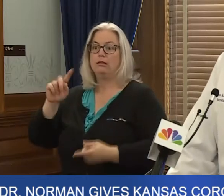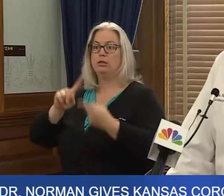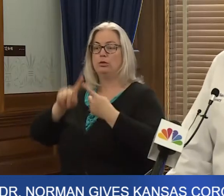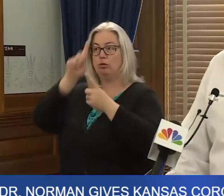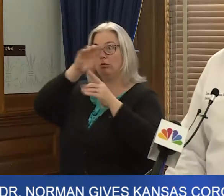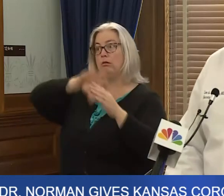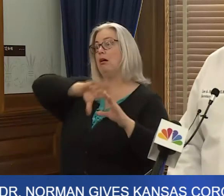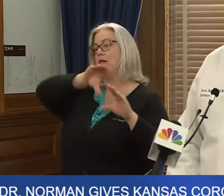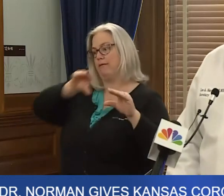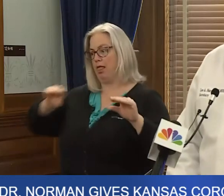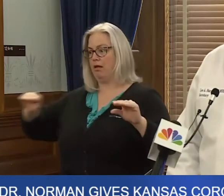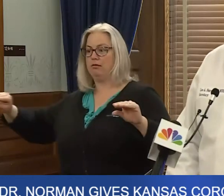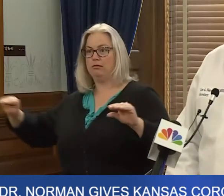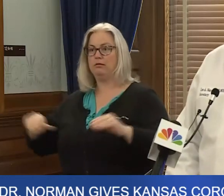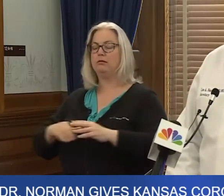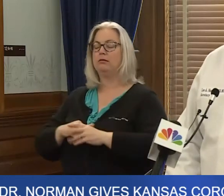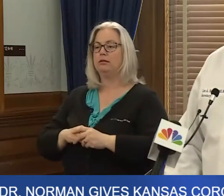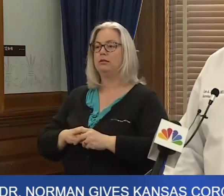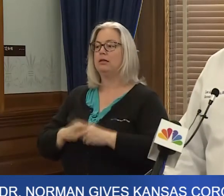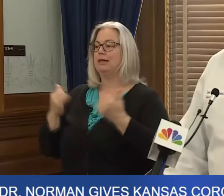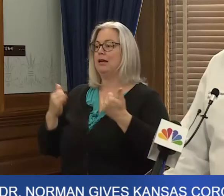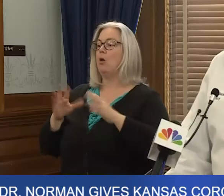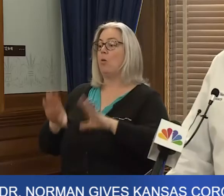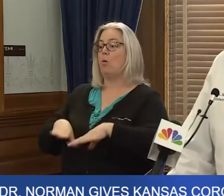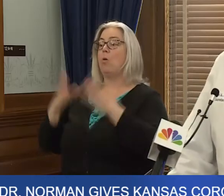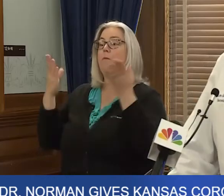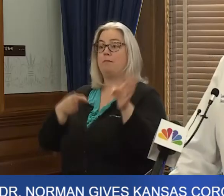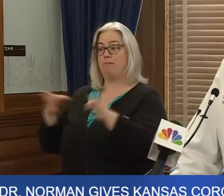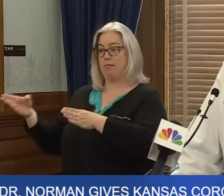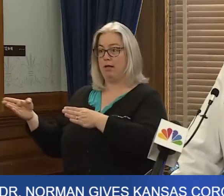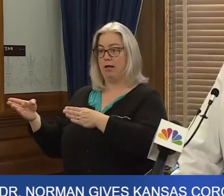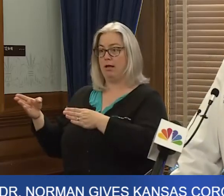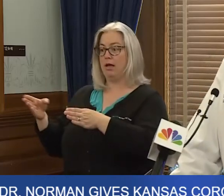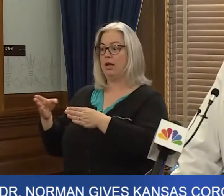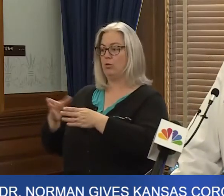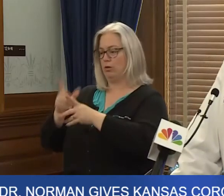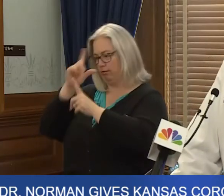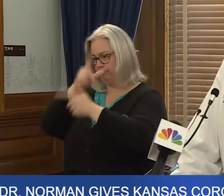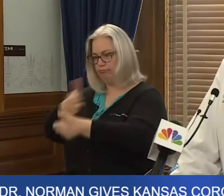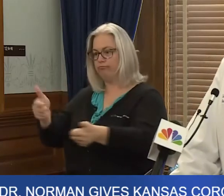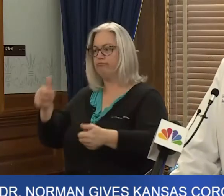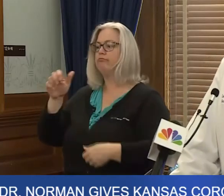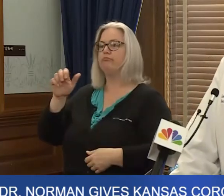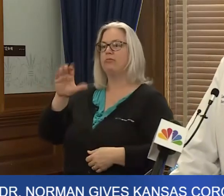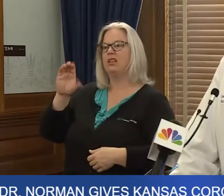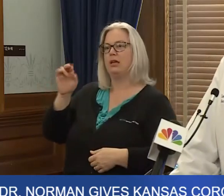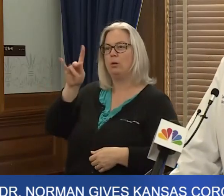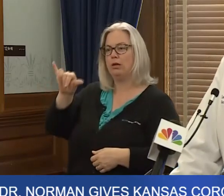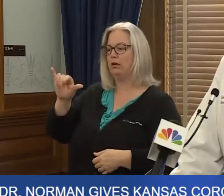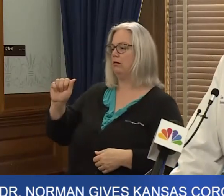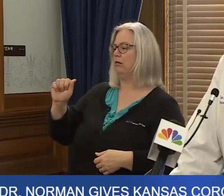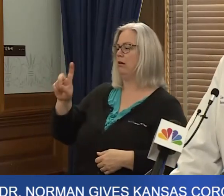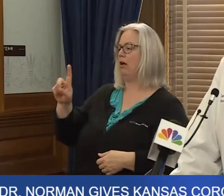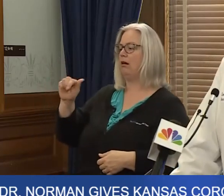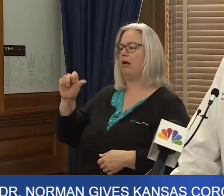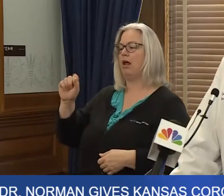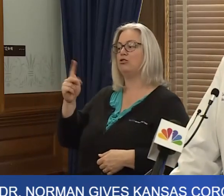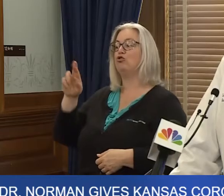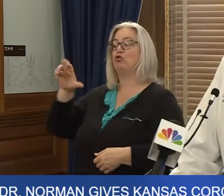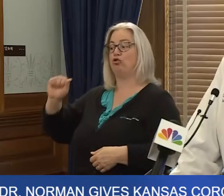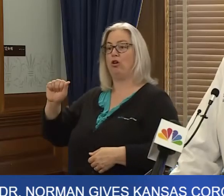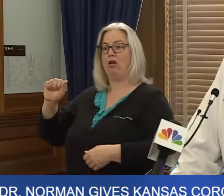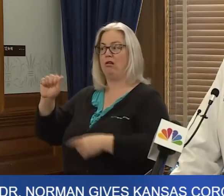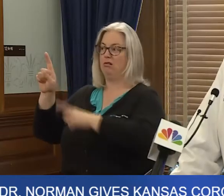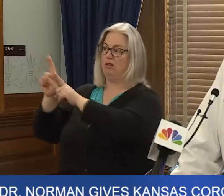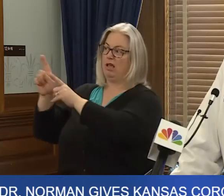the curve. Now that the reopening plan will be made at the county level with the Astra Plan as